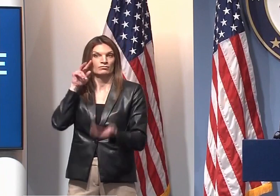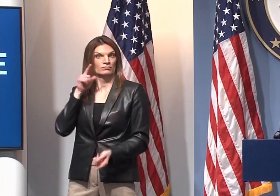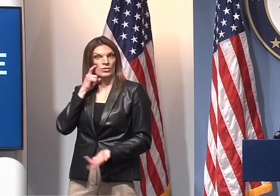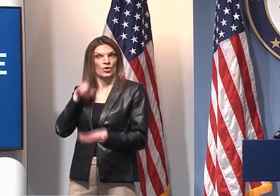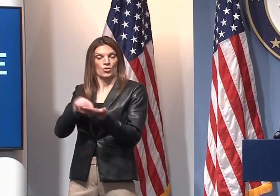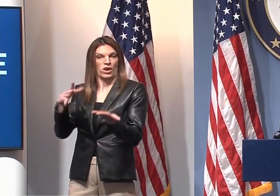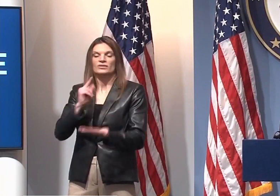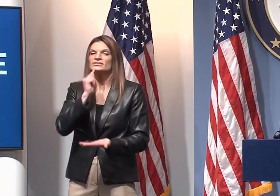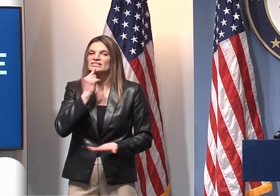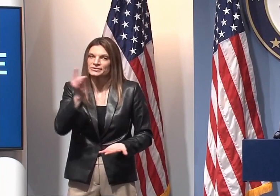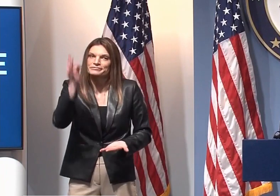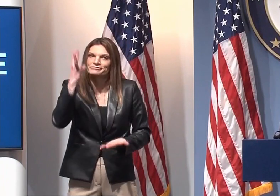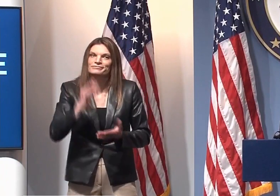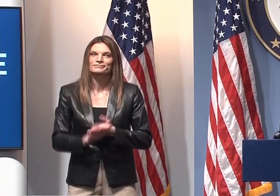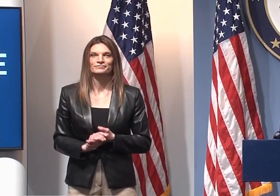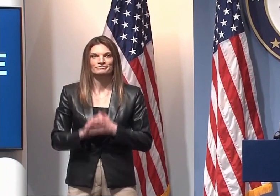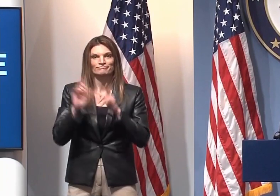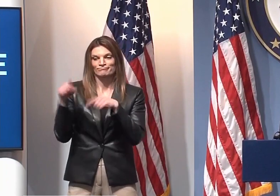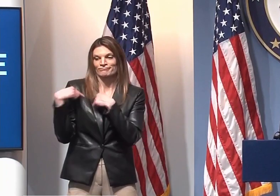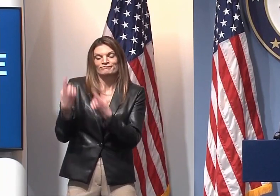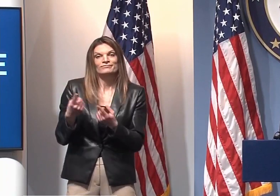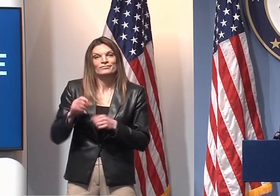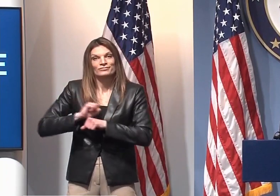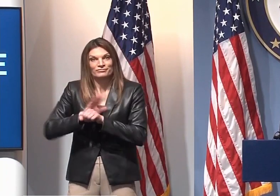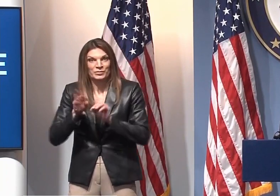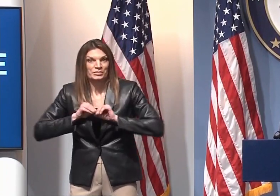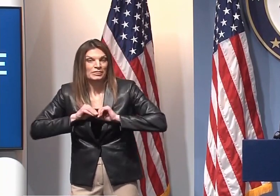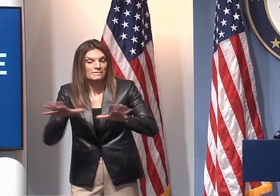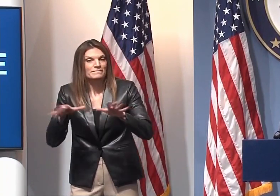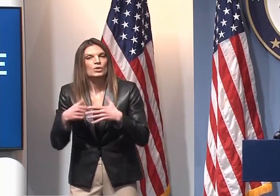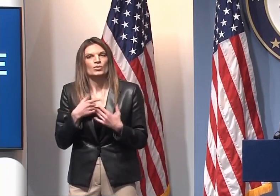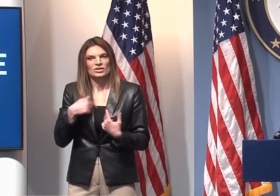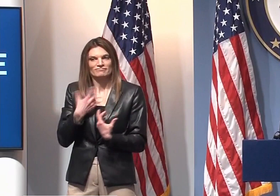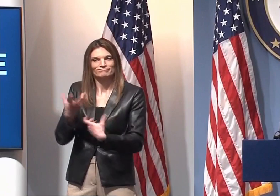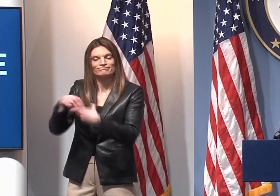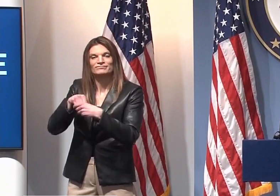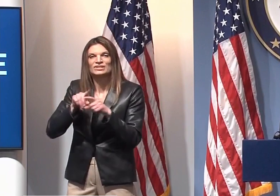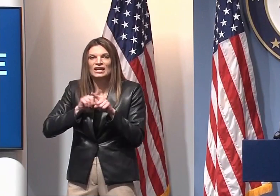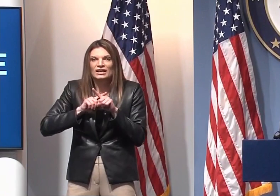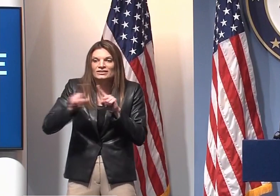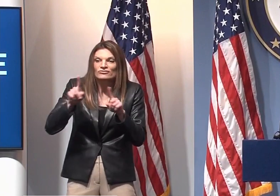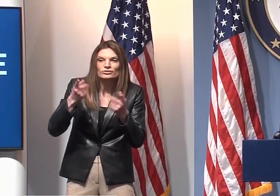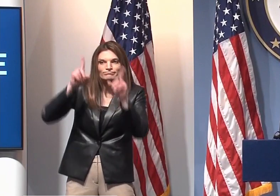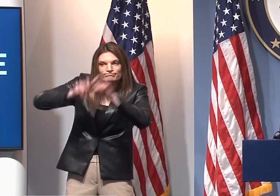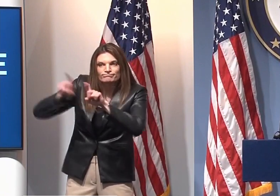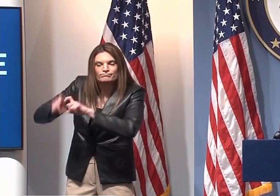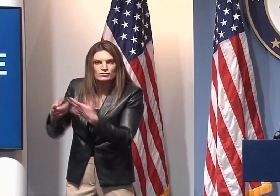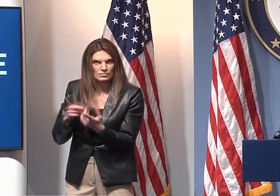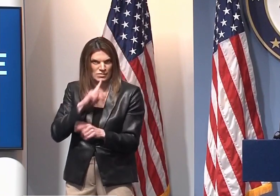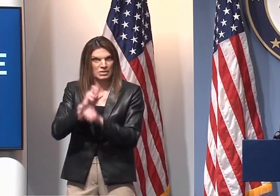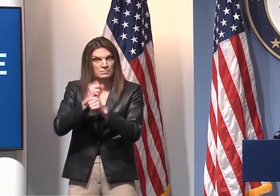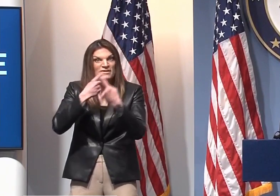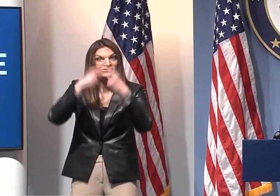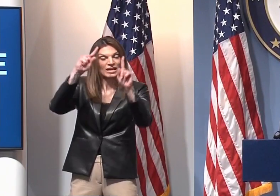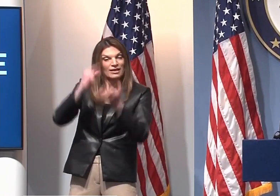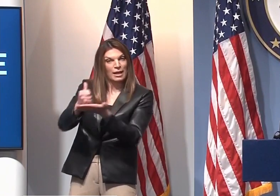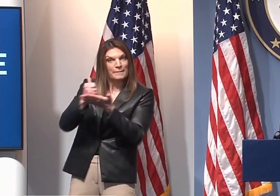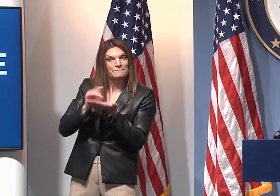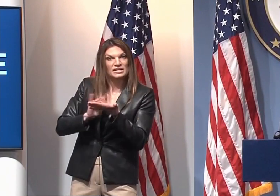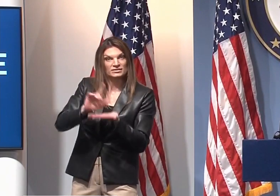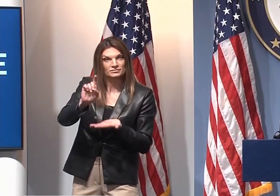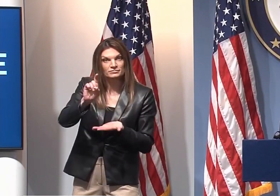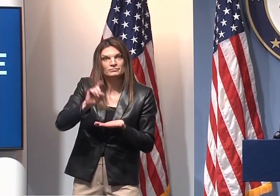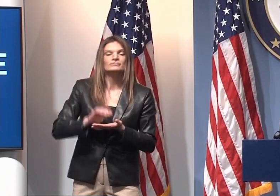Throughout the pandemic, we have participated in multiple clinical trials and studies to test the effectiveness of treatments